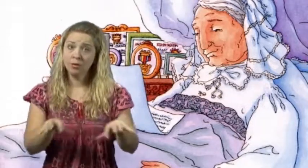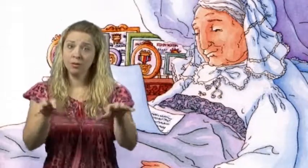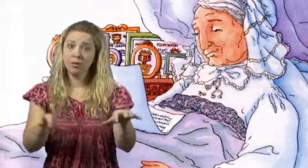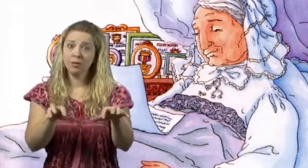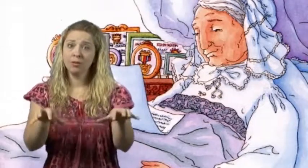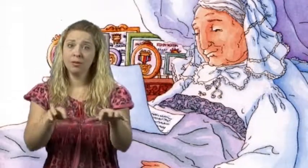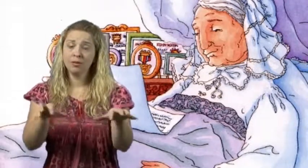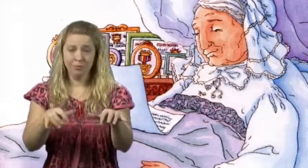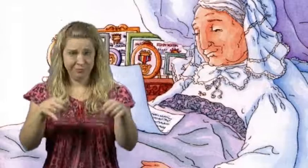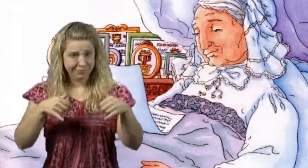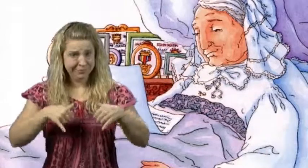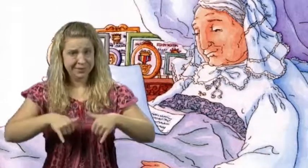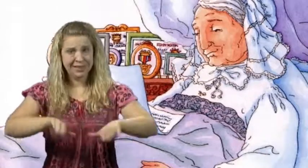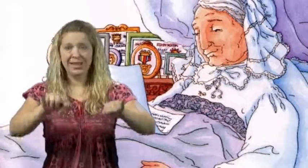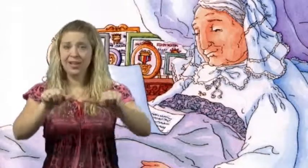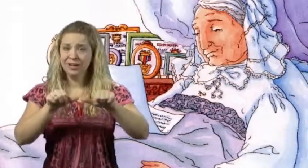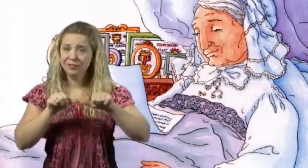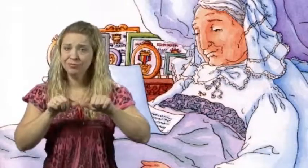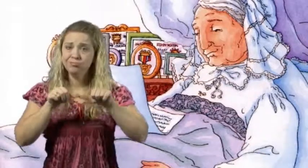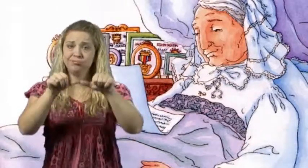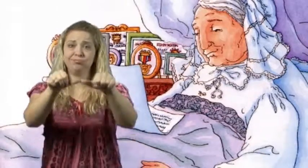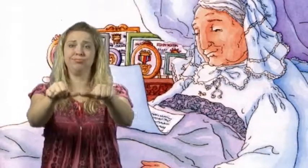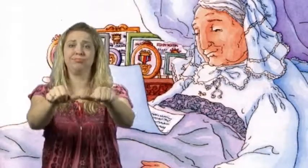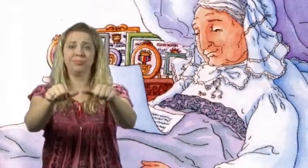But her life's work has survived.